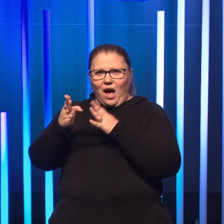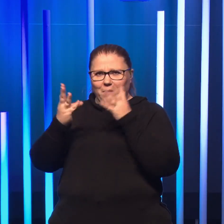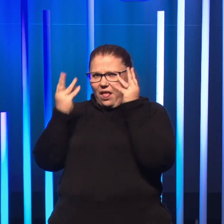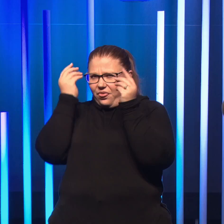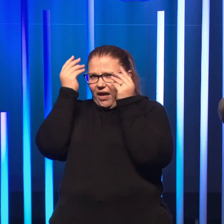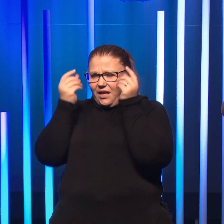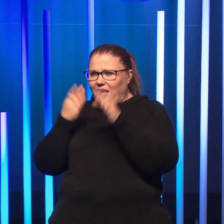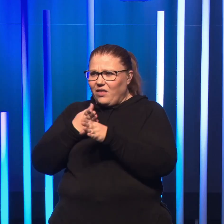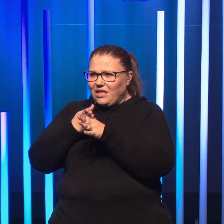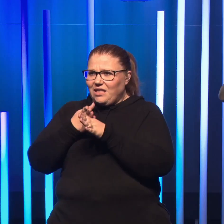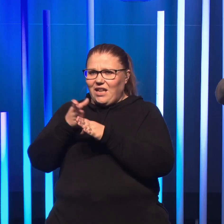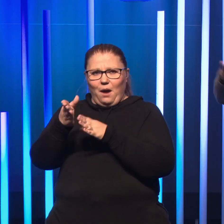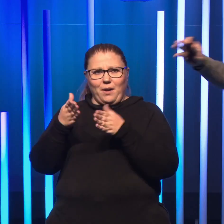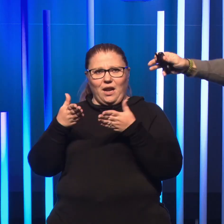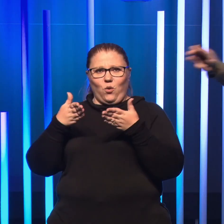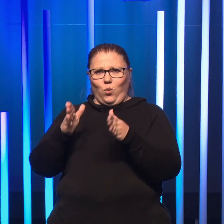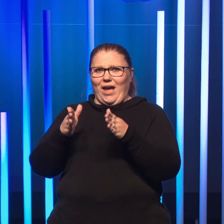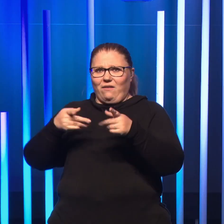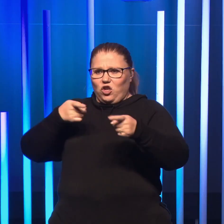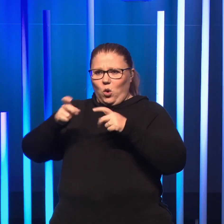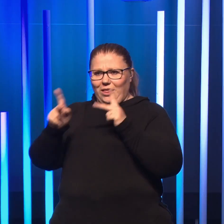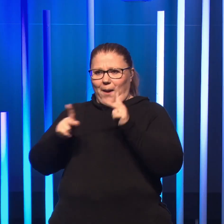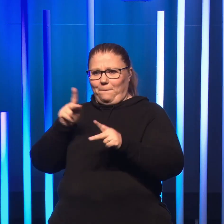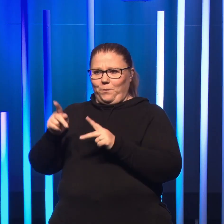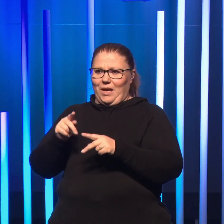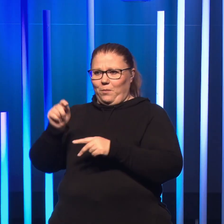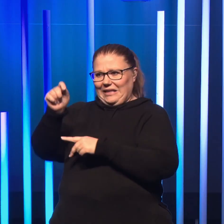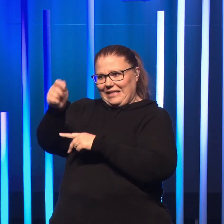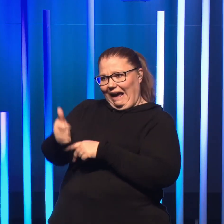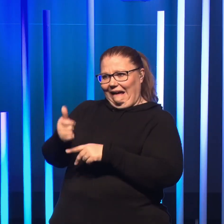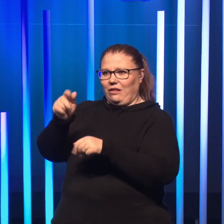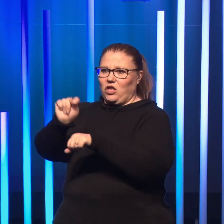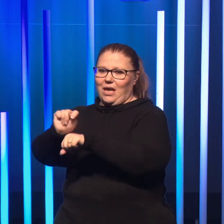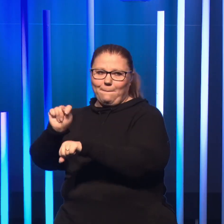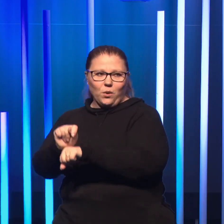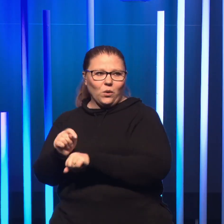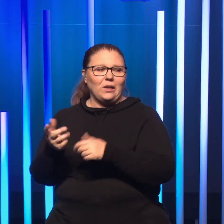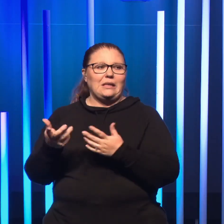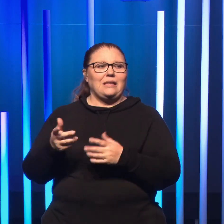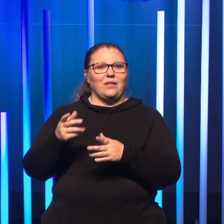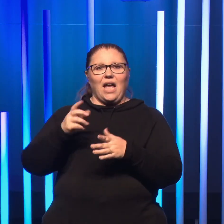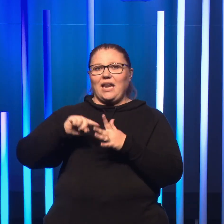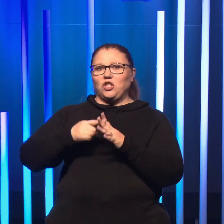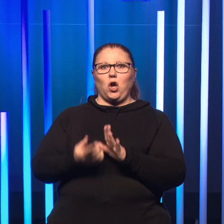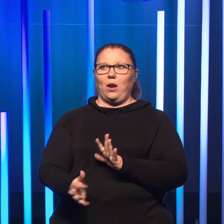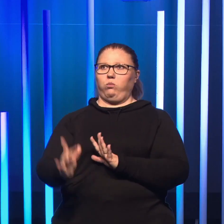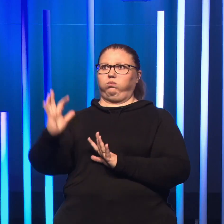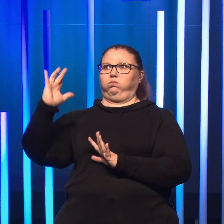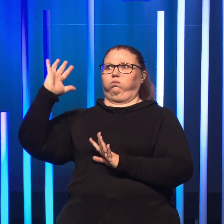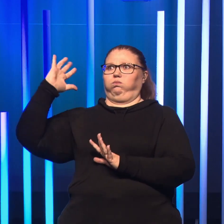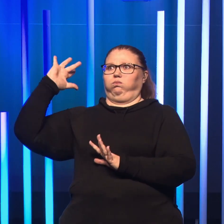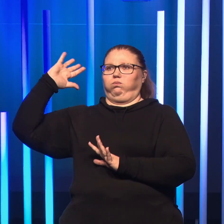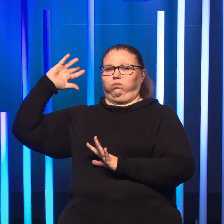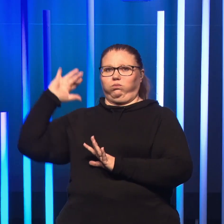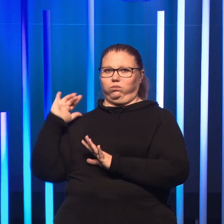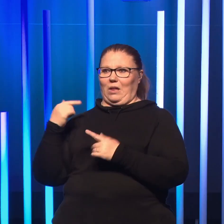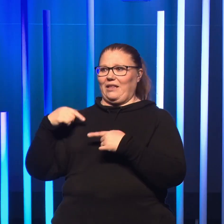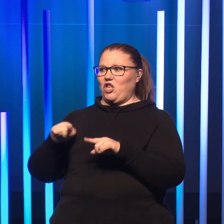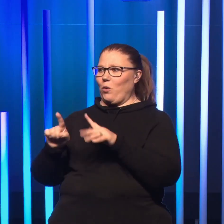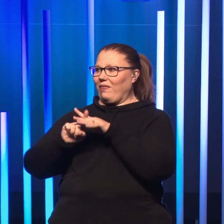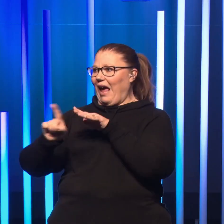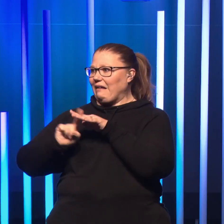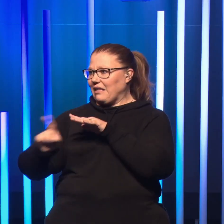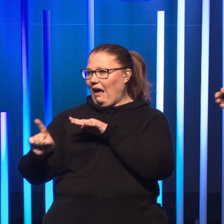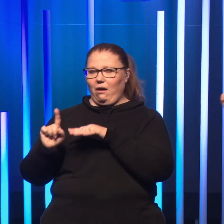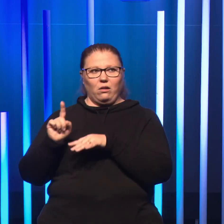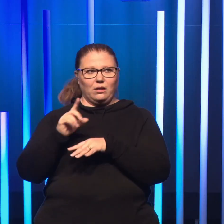of managing people giving their tithe into the temple. And it started way back. It started way back in the exile when